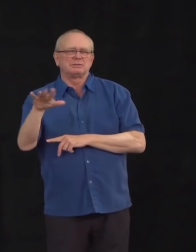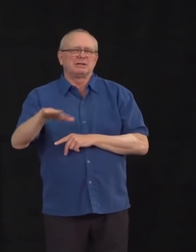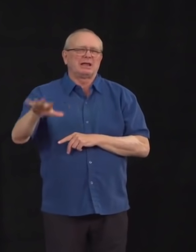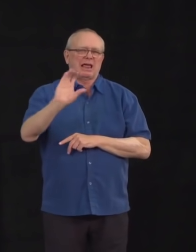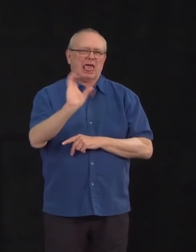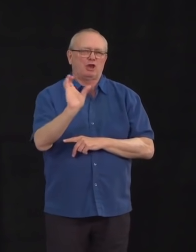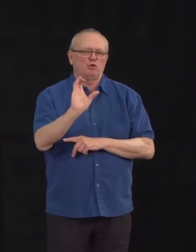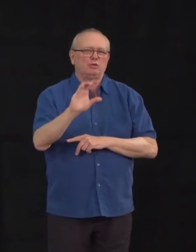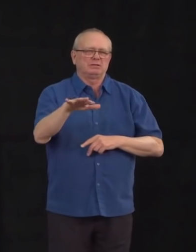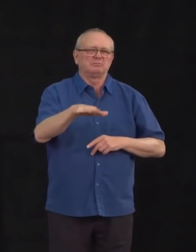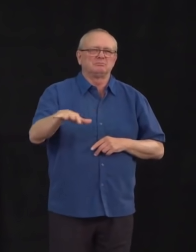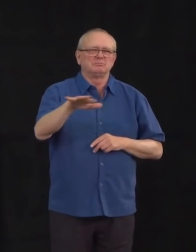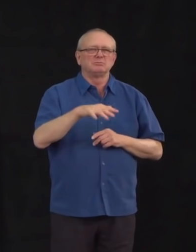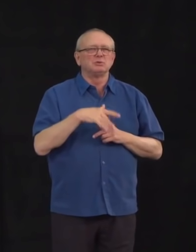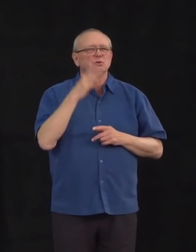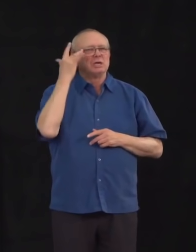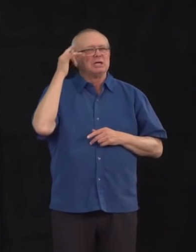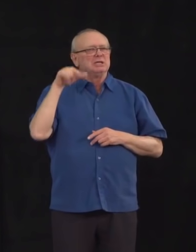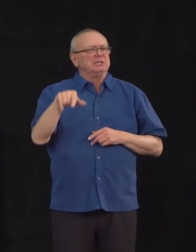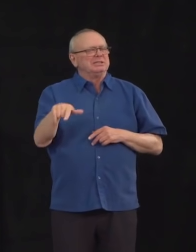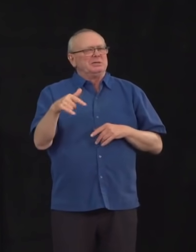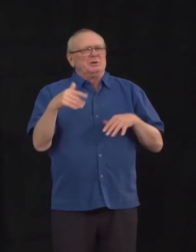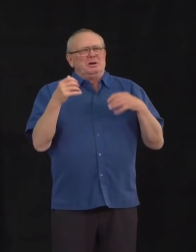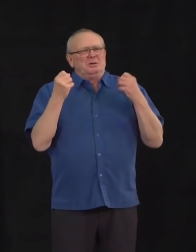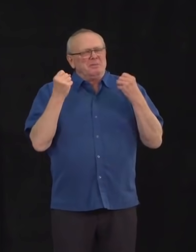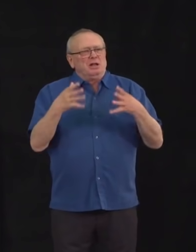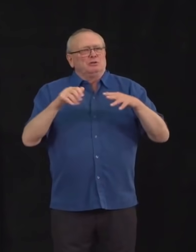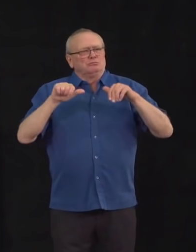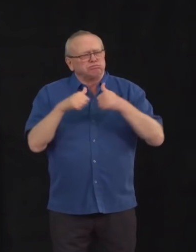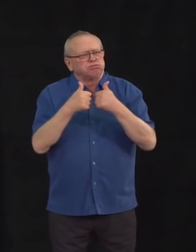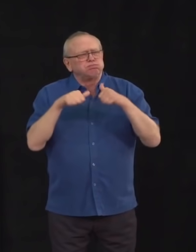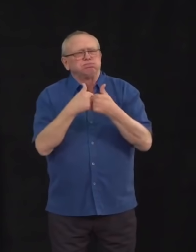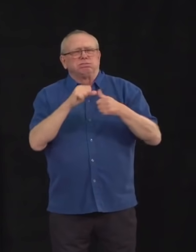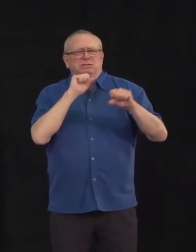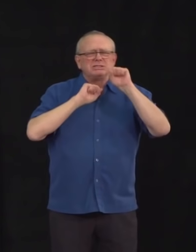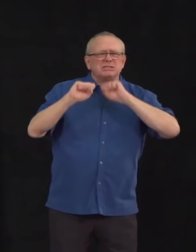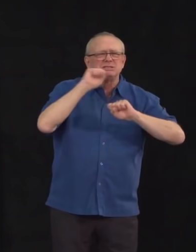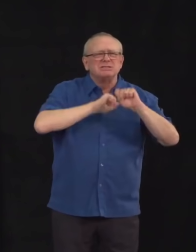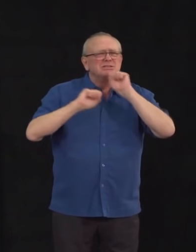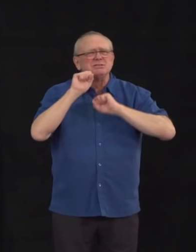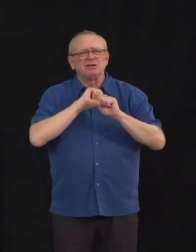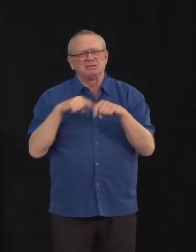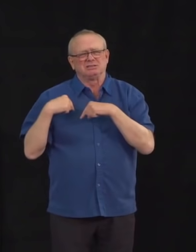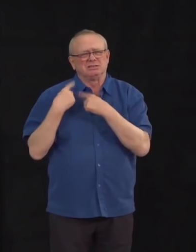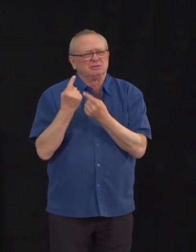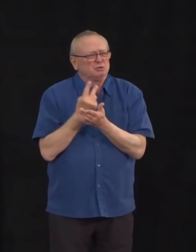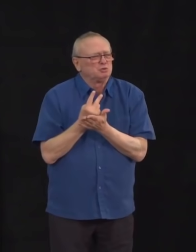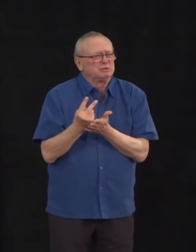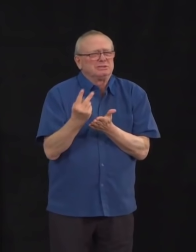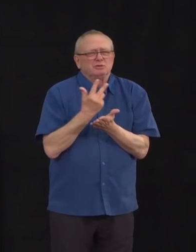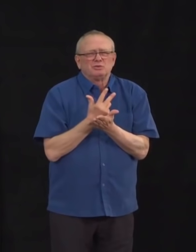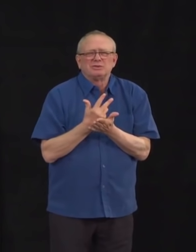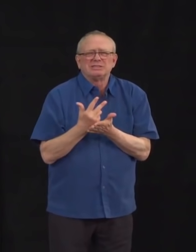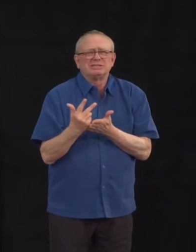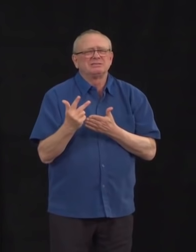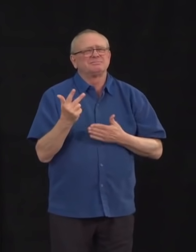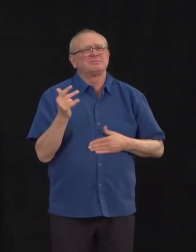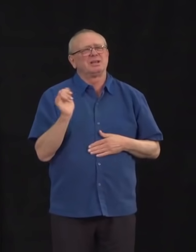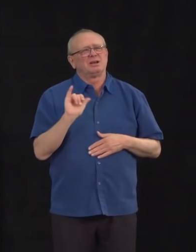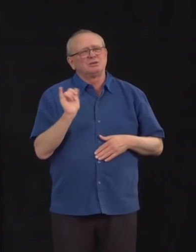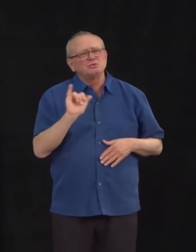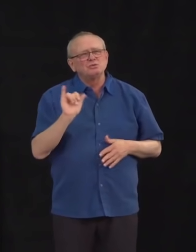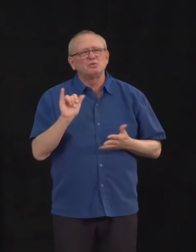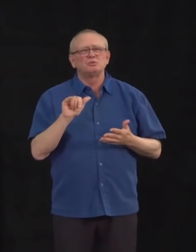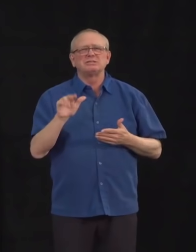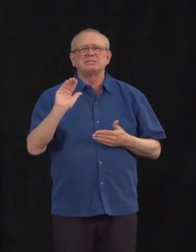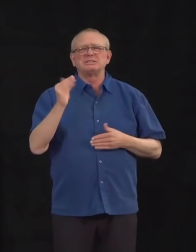staffing levels at the facility over the past few weeks, as well as concerns over how the facility has managed outbreak protocols